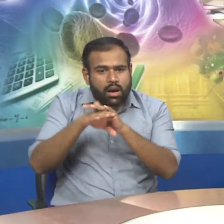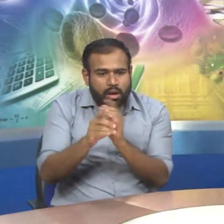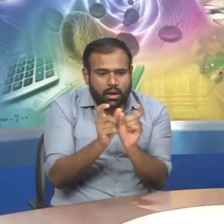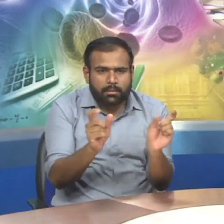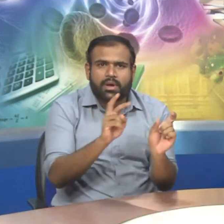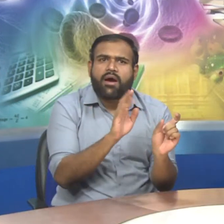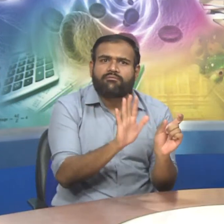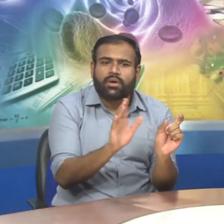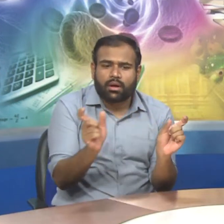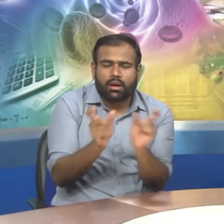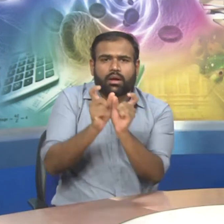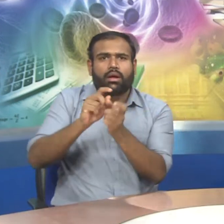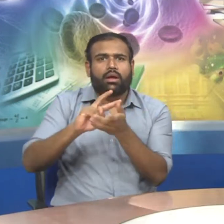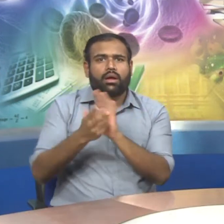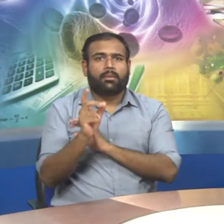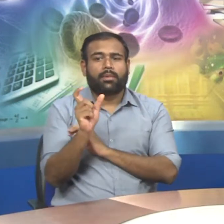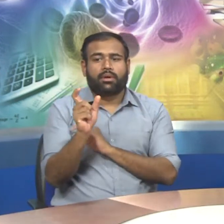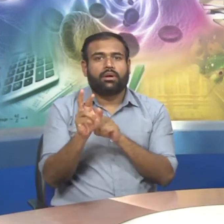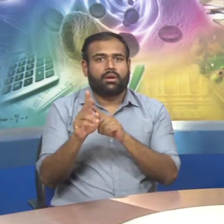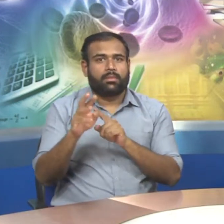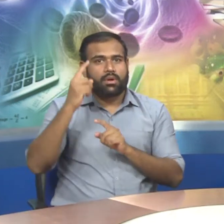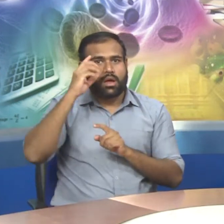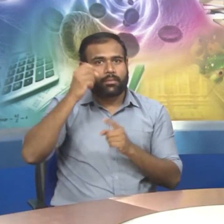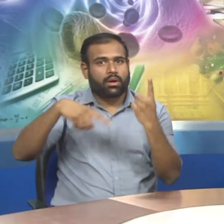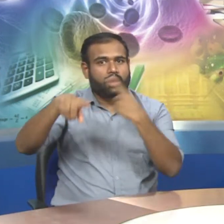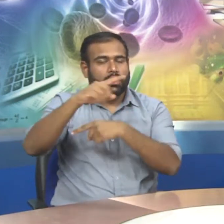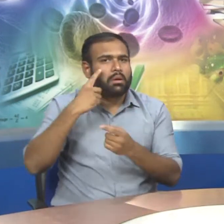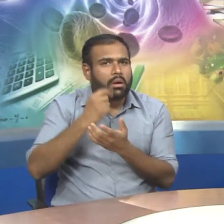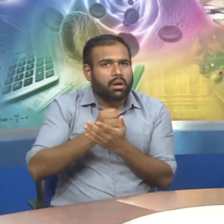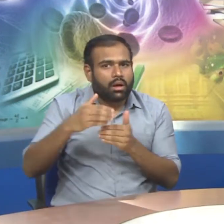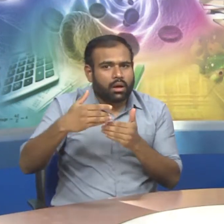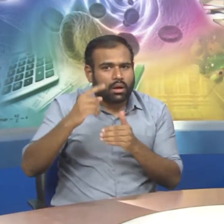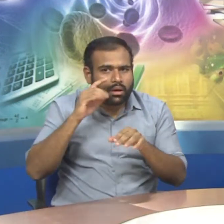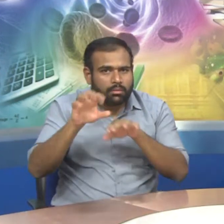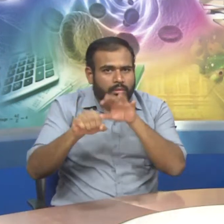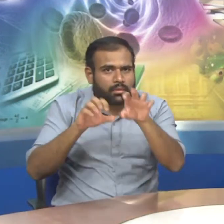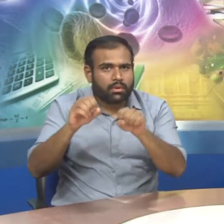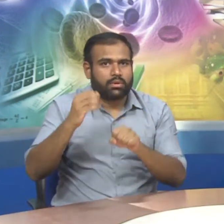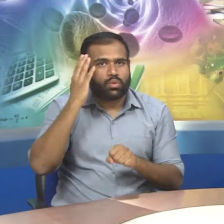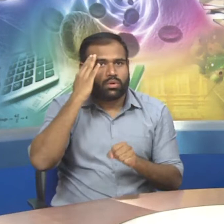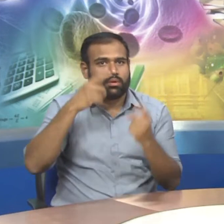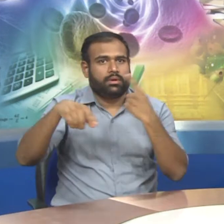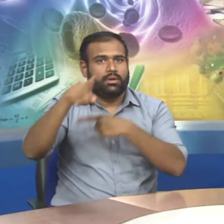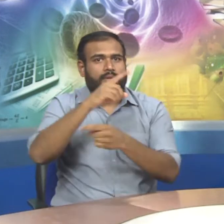and new meaning along with that new sign is created.